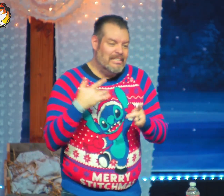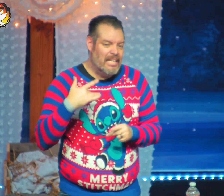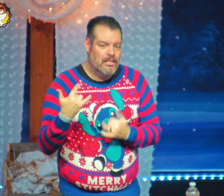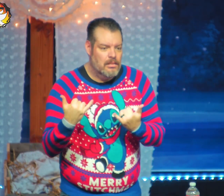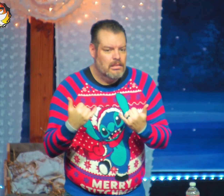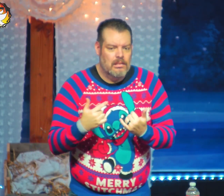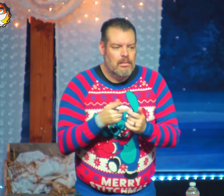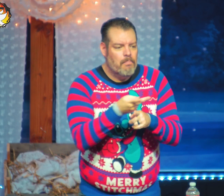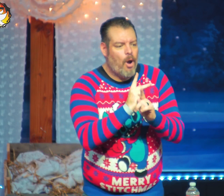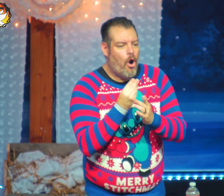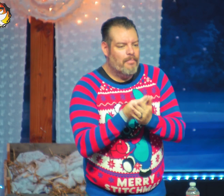Ugh.